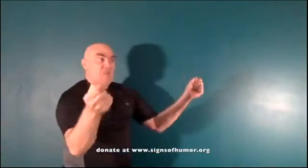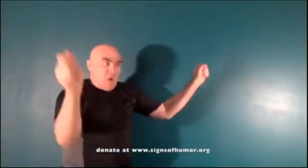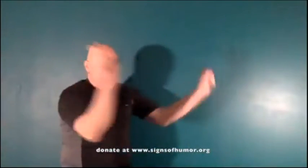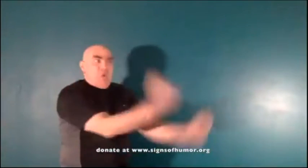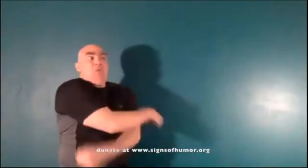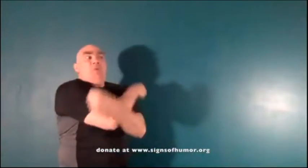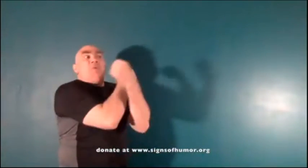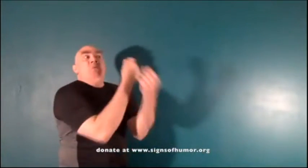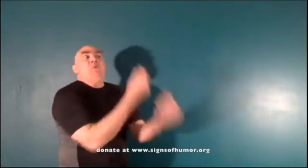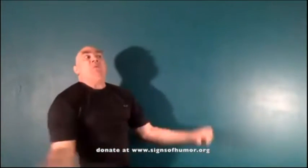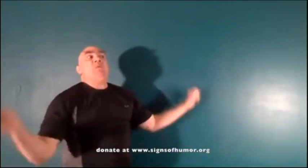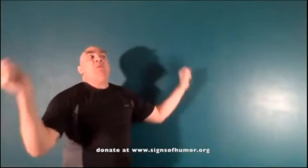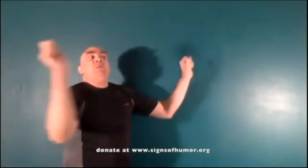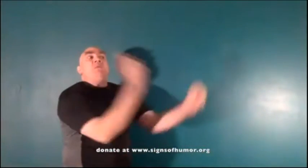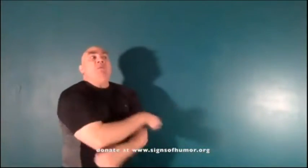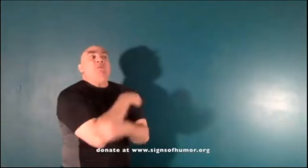as my cat gets out its ninja swords.